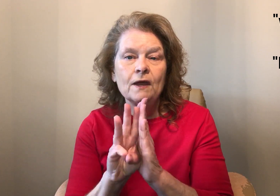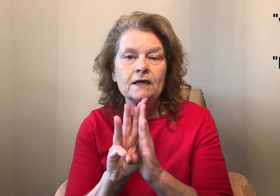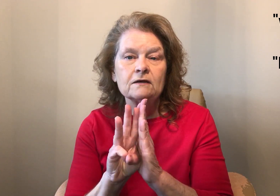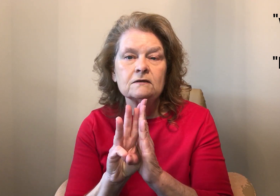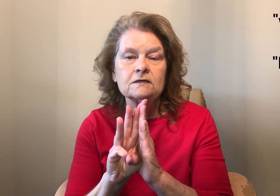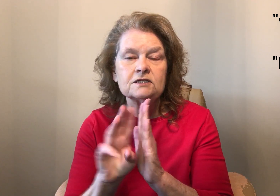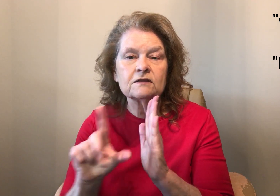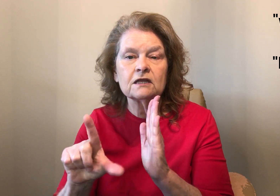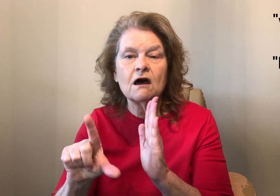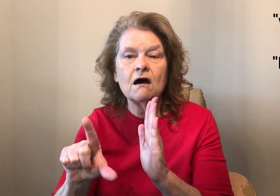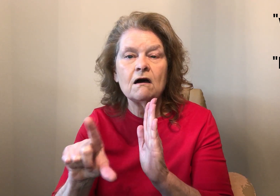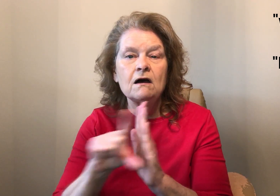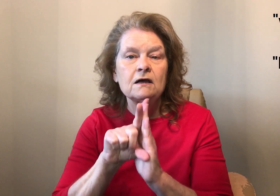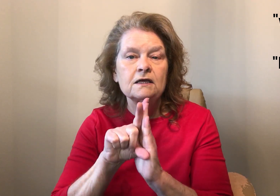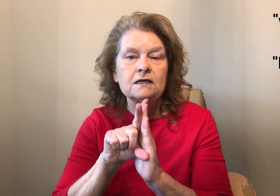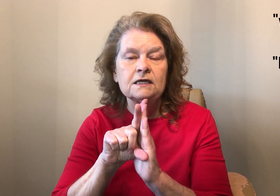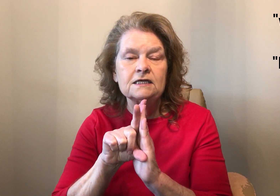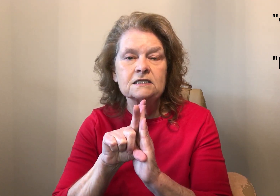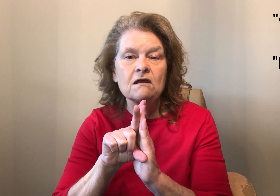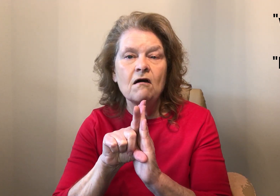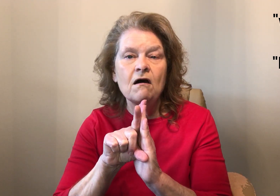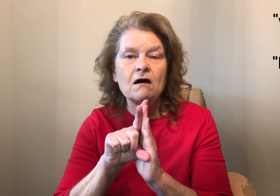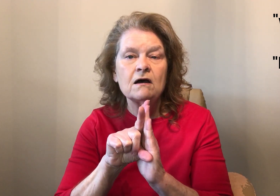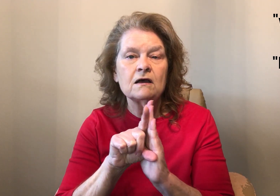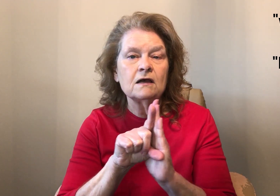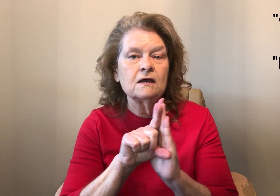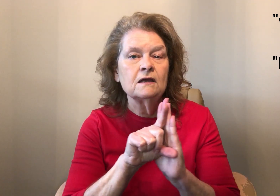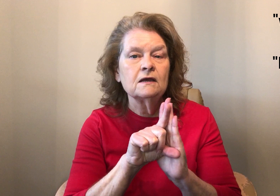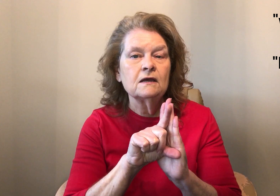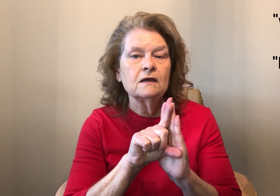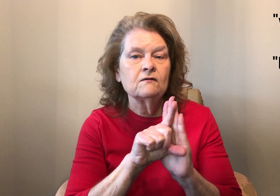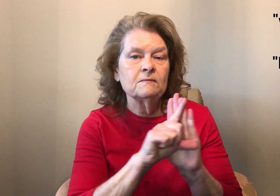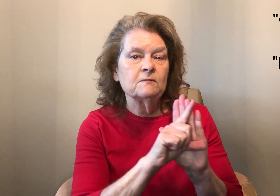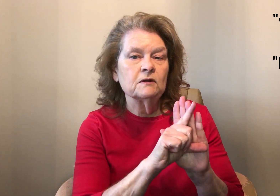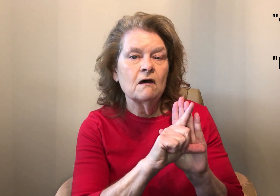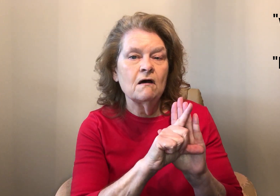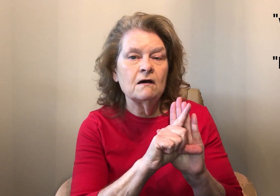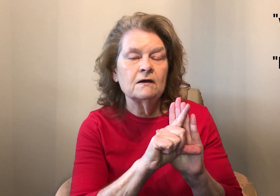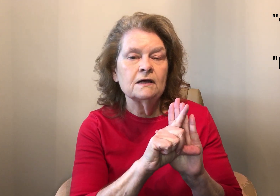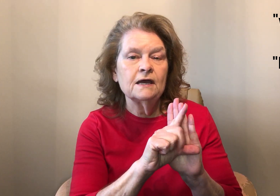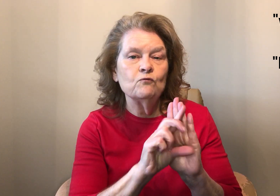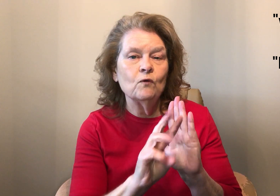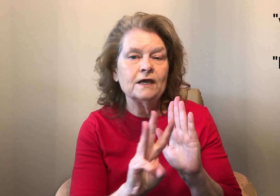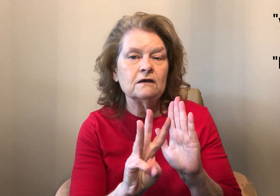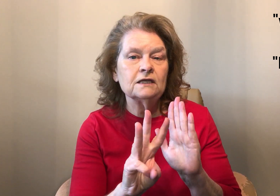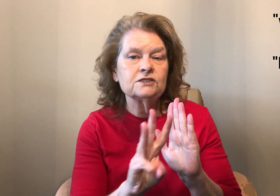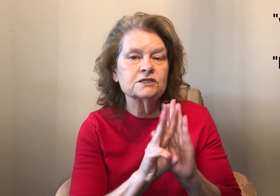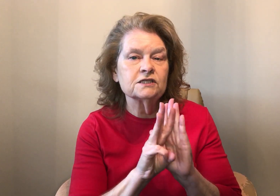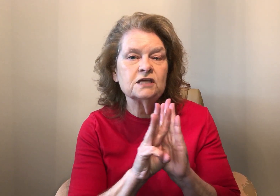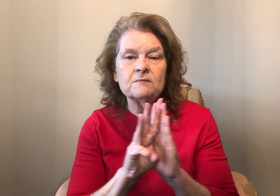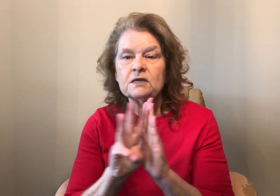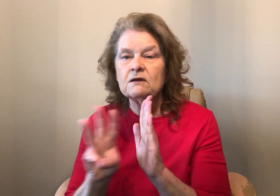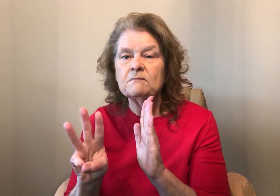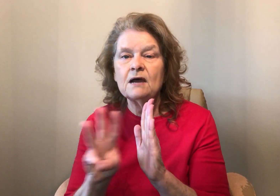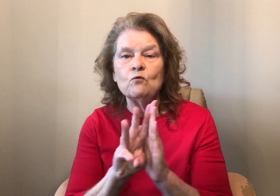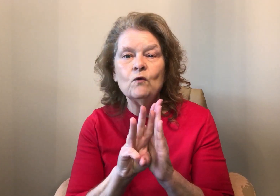Will. So the law is law. Remember law? And will is just the W. My